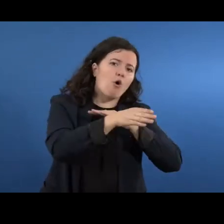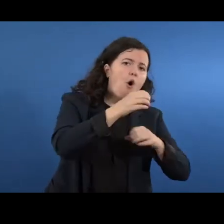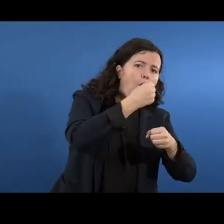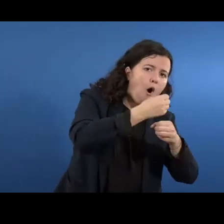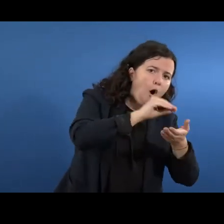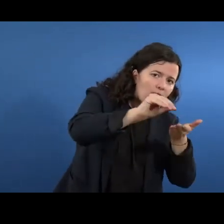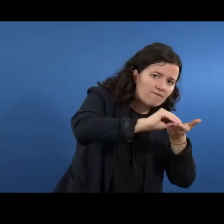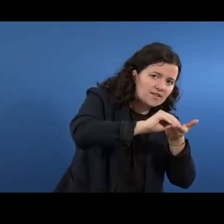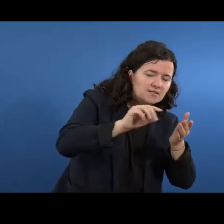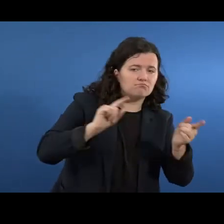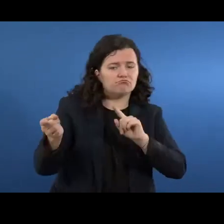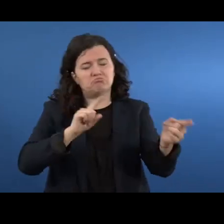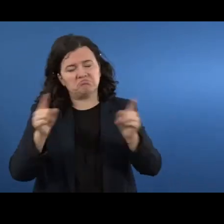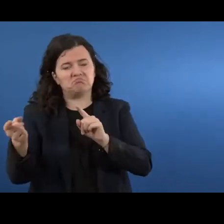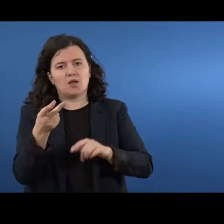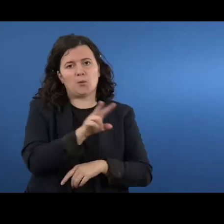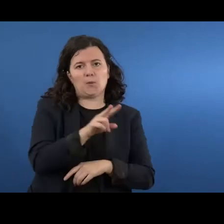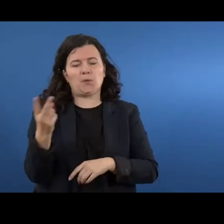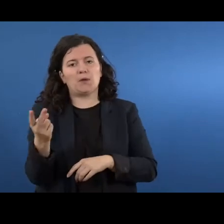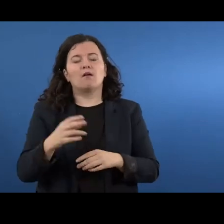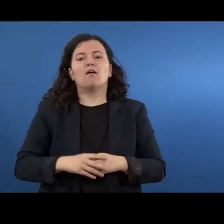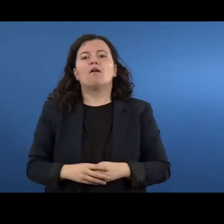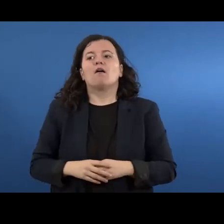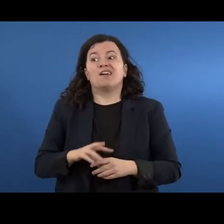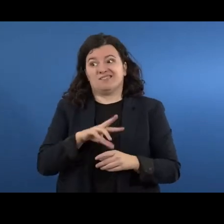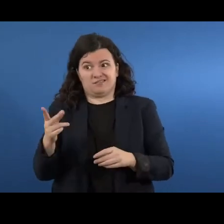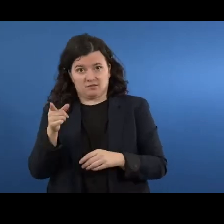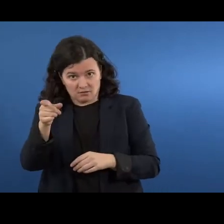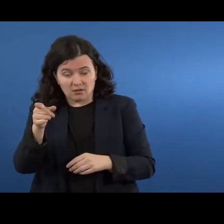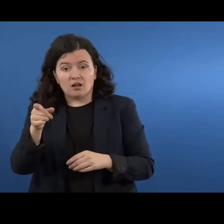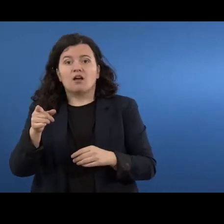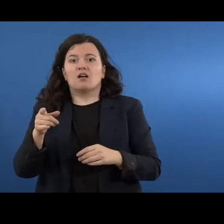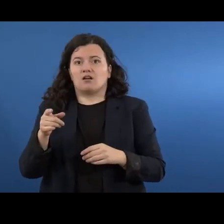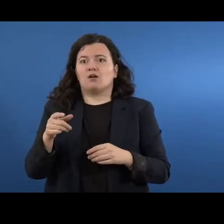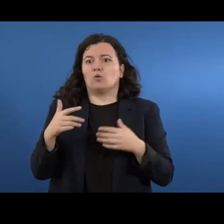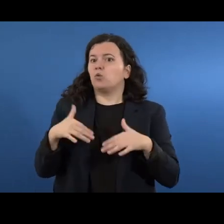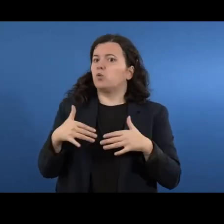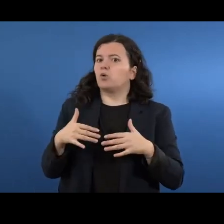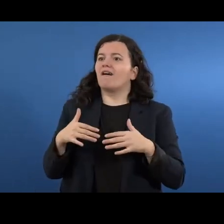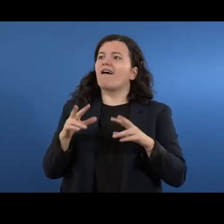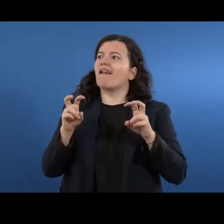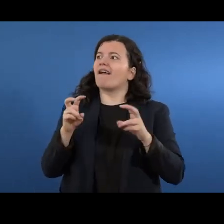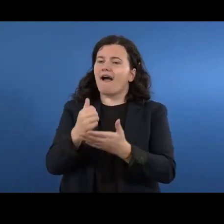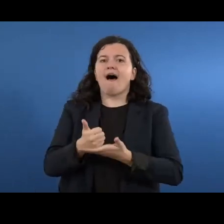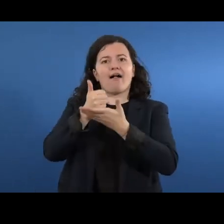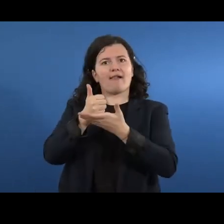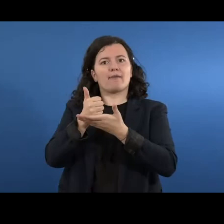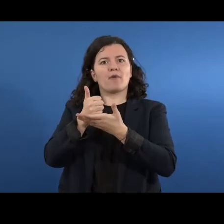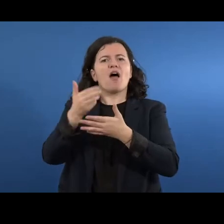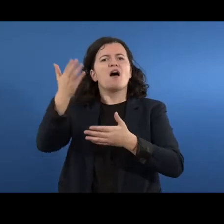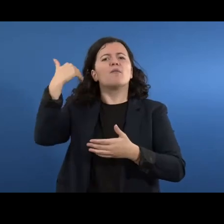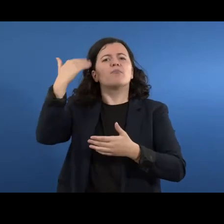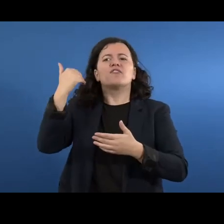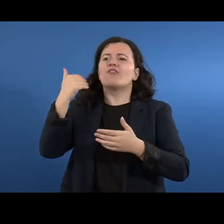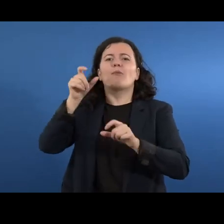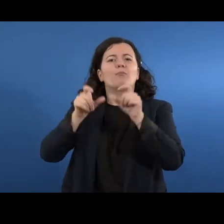cases feel like it removed, as we said earlier, some of the barriers faced by people